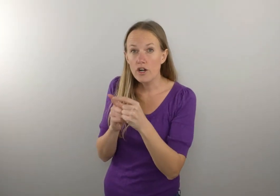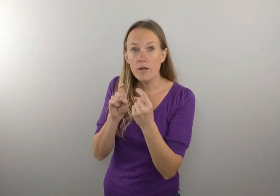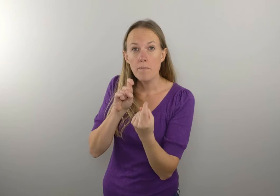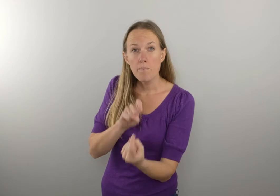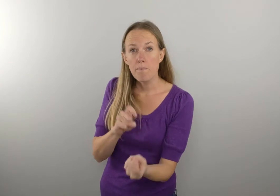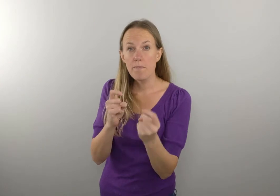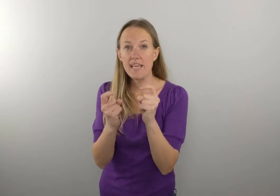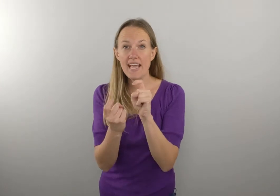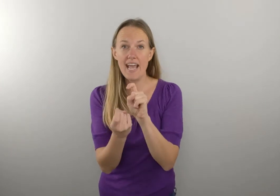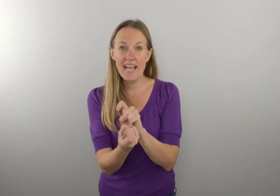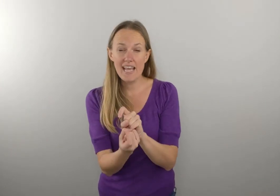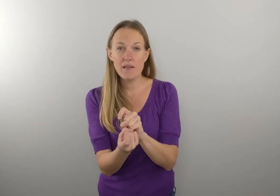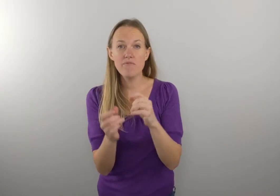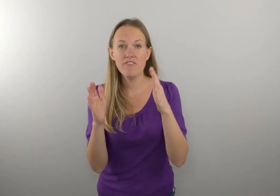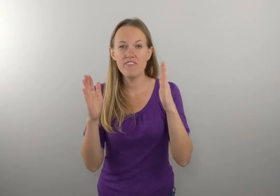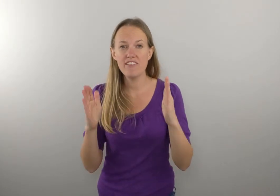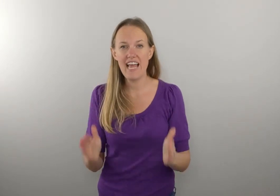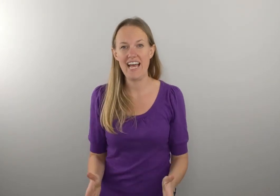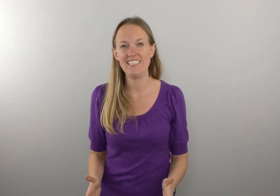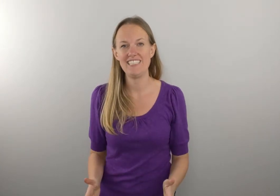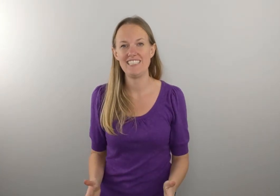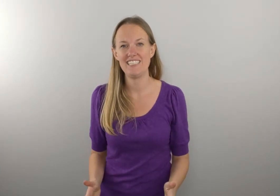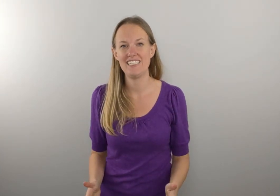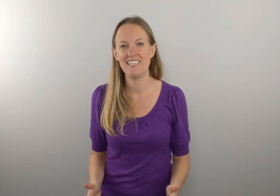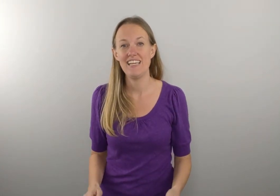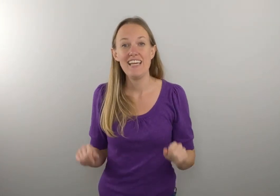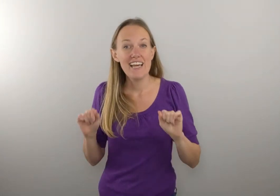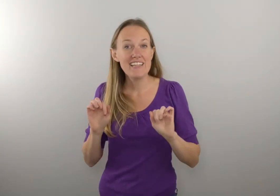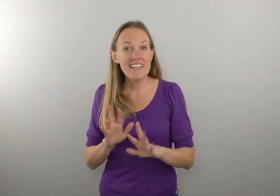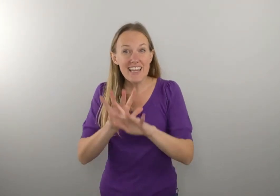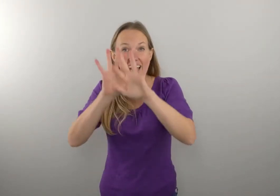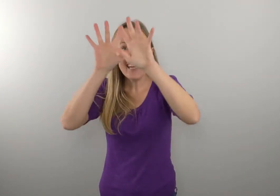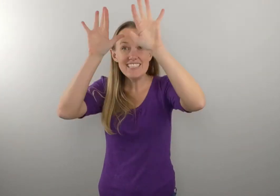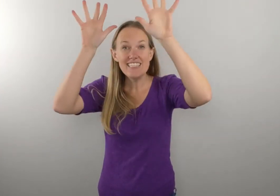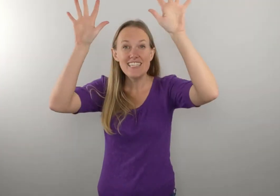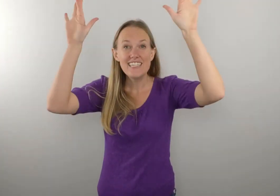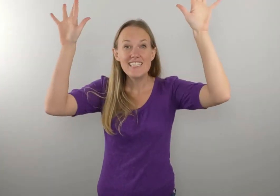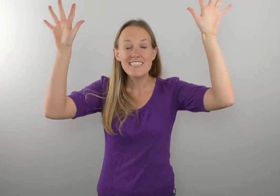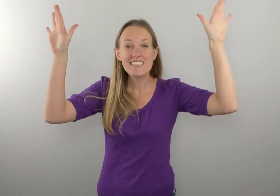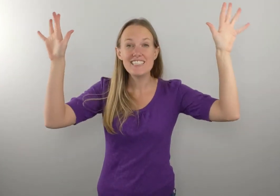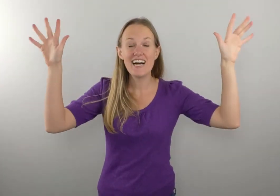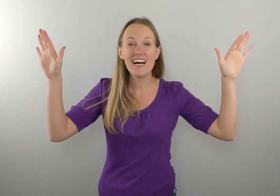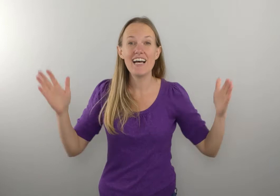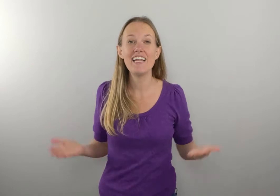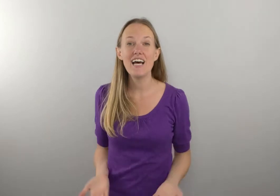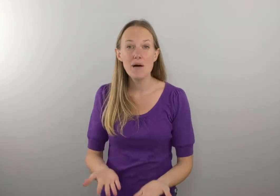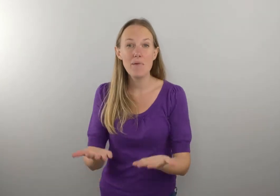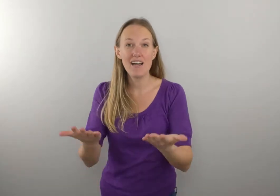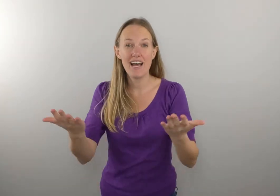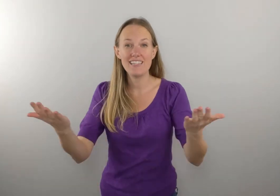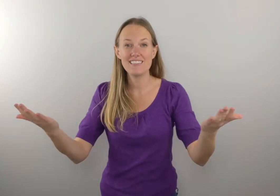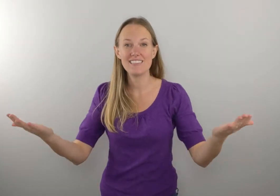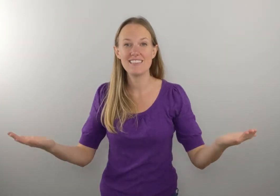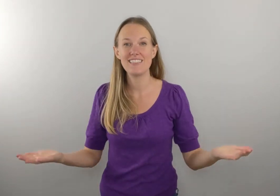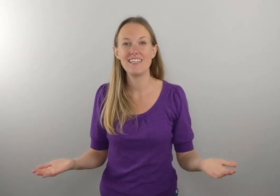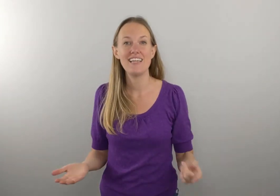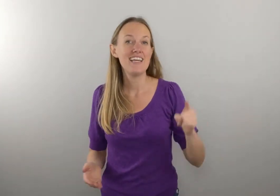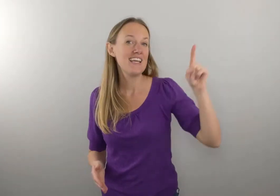Word became flesh, and the light shone among us,